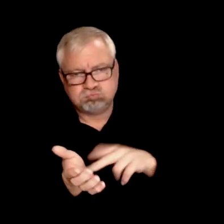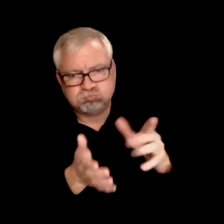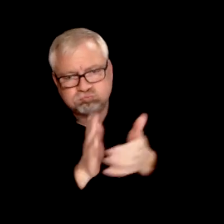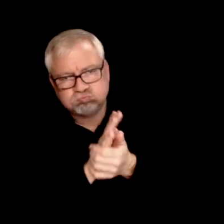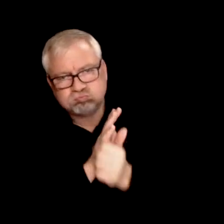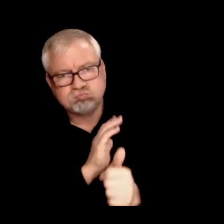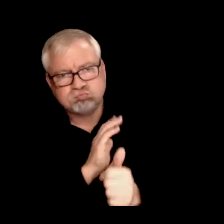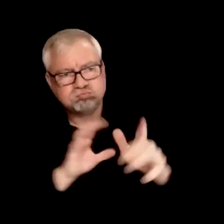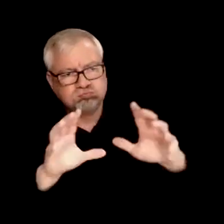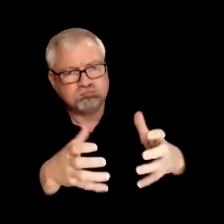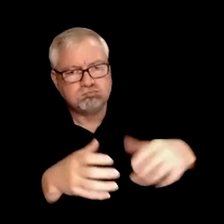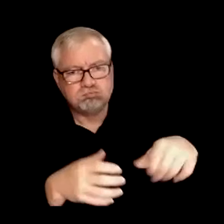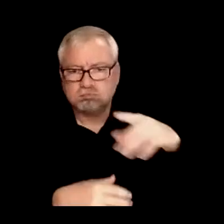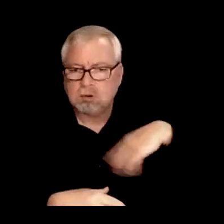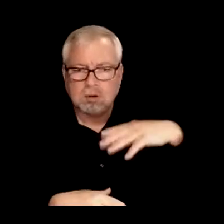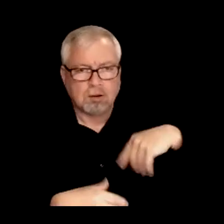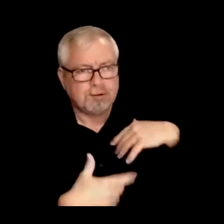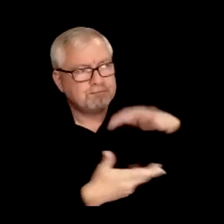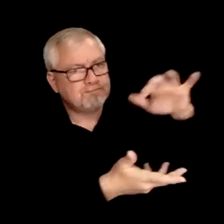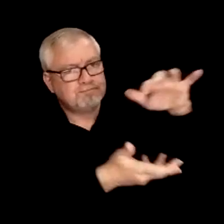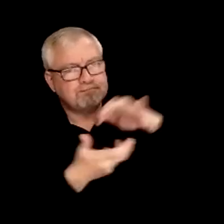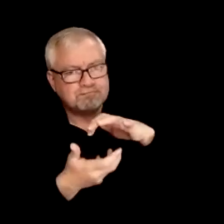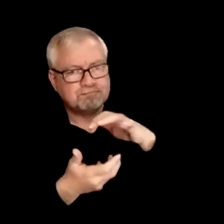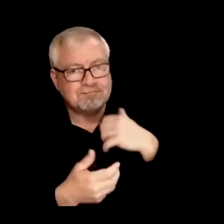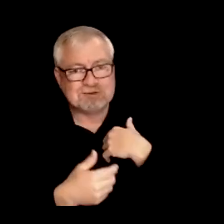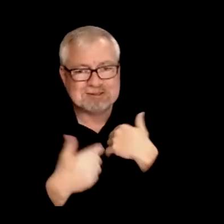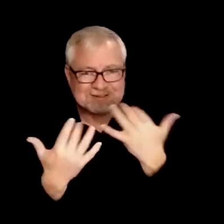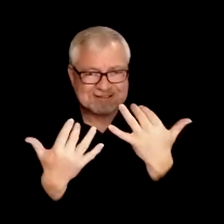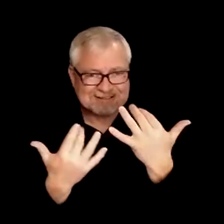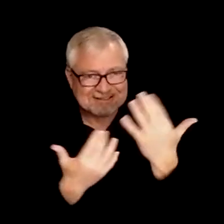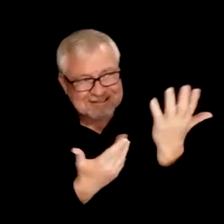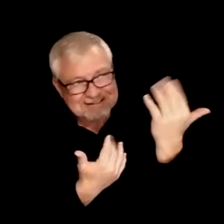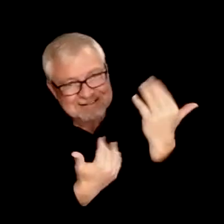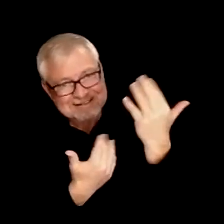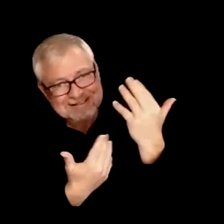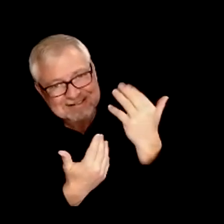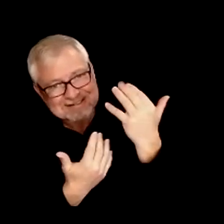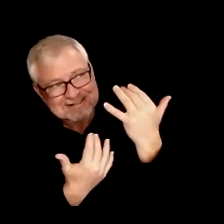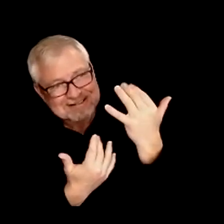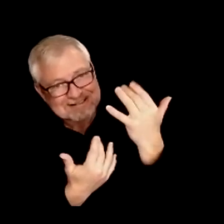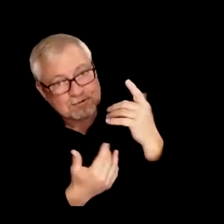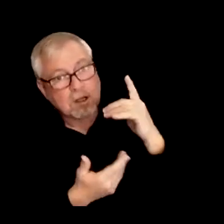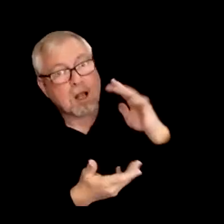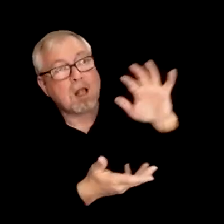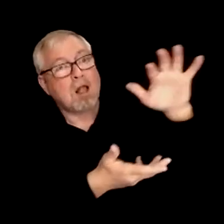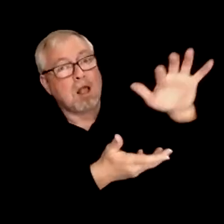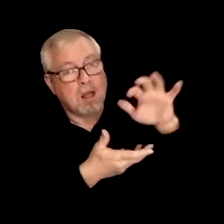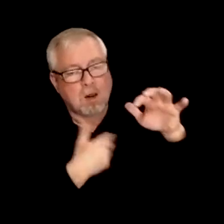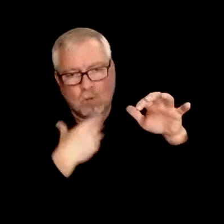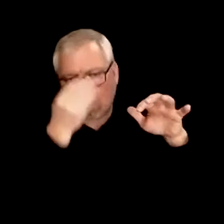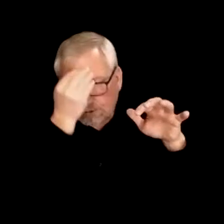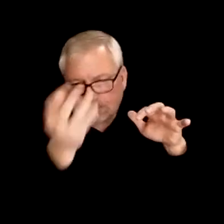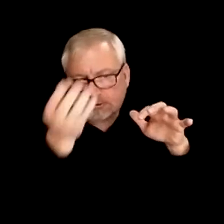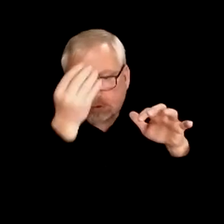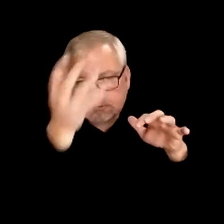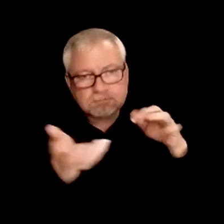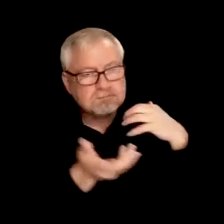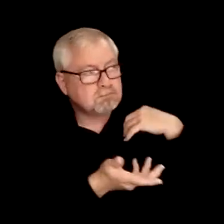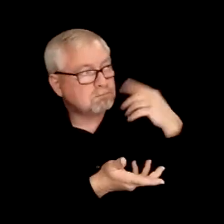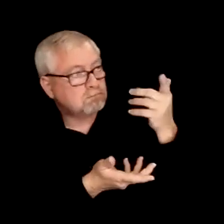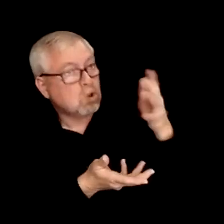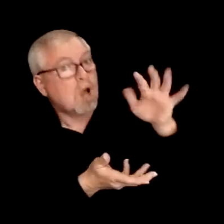continuing to monitor the situation and keep those providers updated. We certainly are